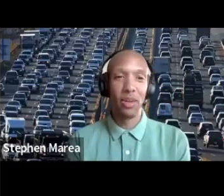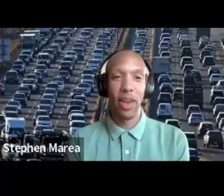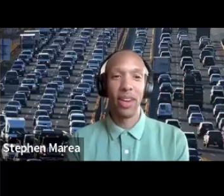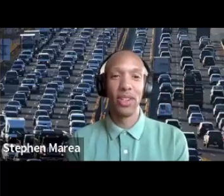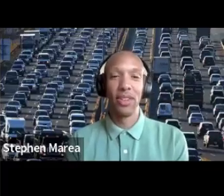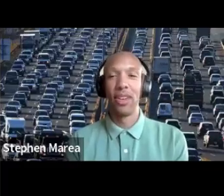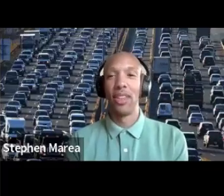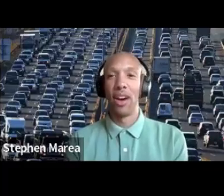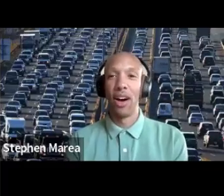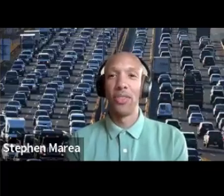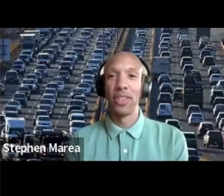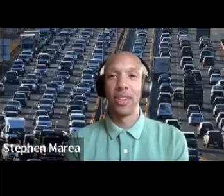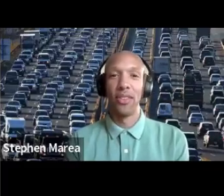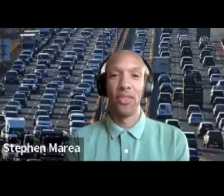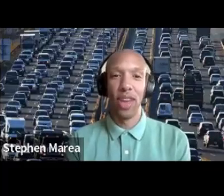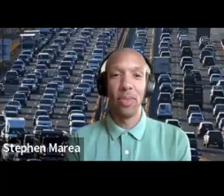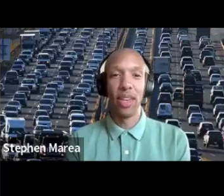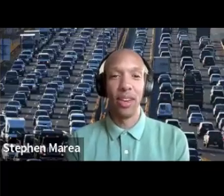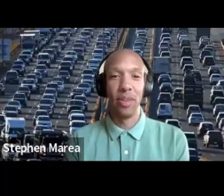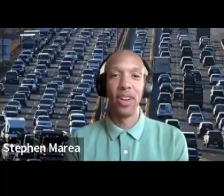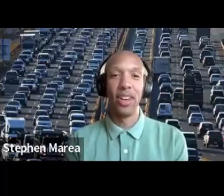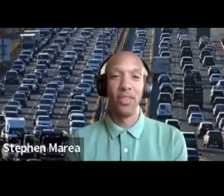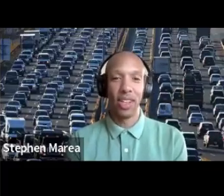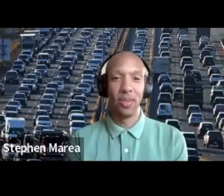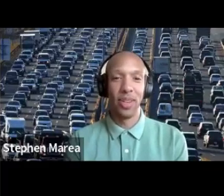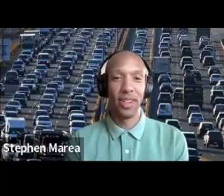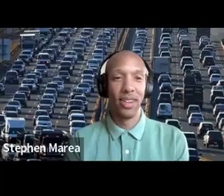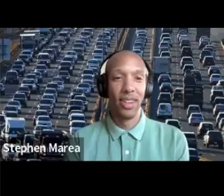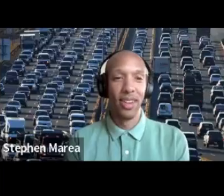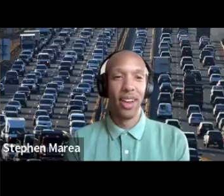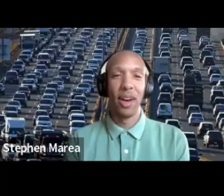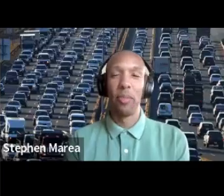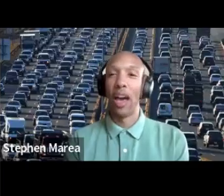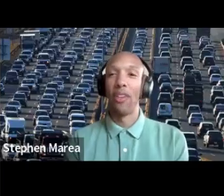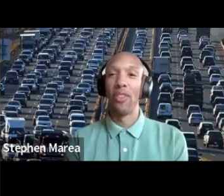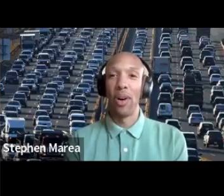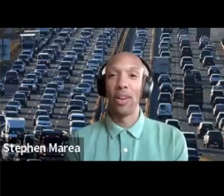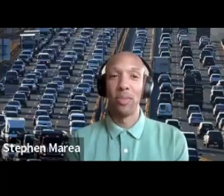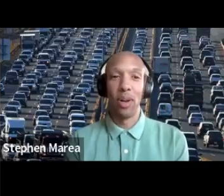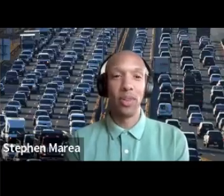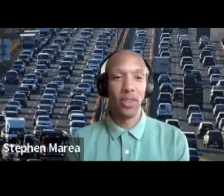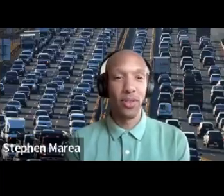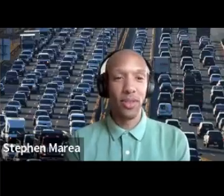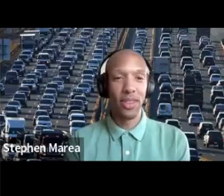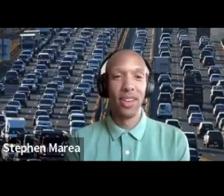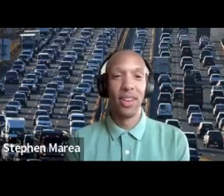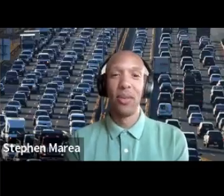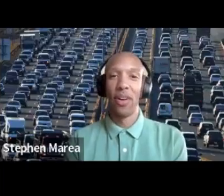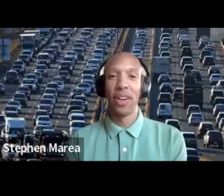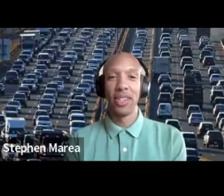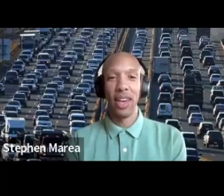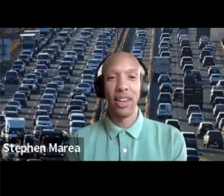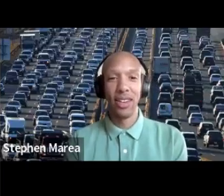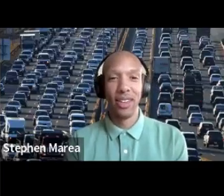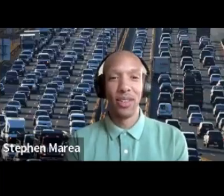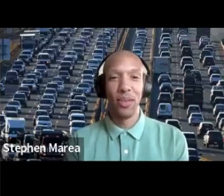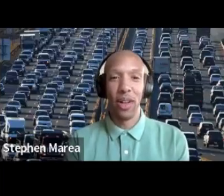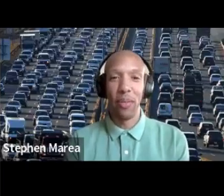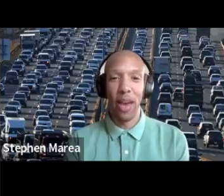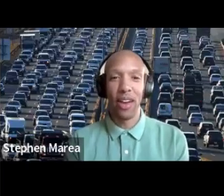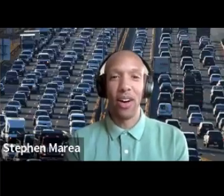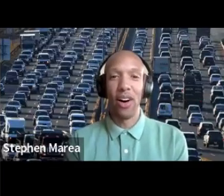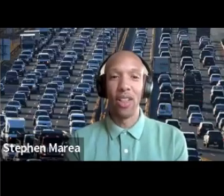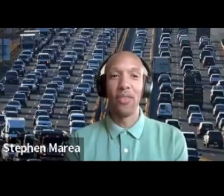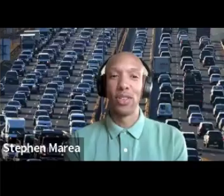community engagement manager in the Office of Family and Community Advancement. On behalf of Boston Public Schools, we are excited